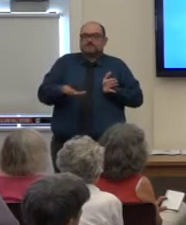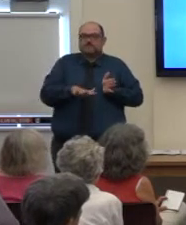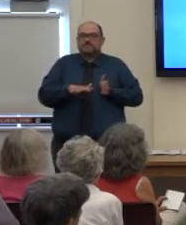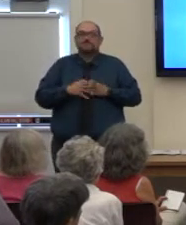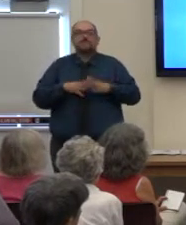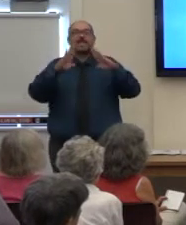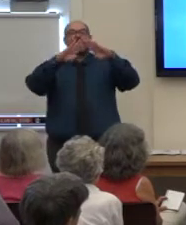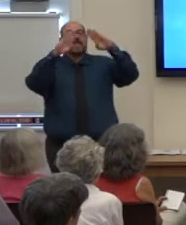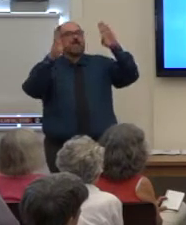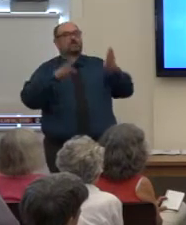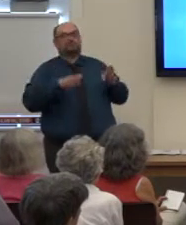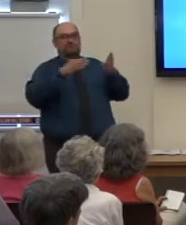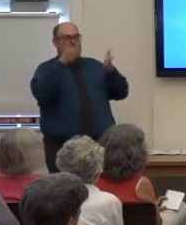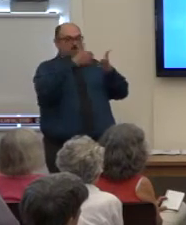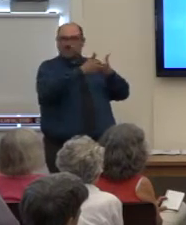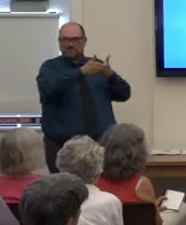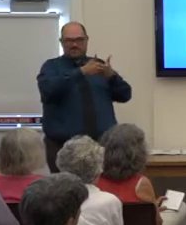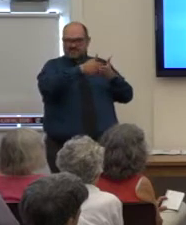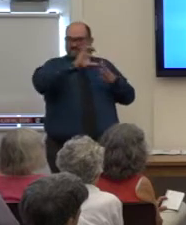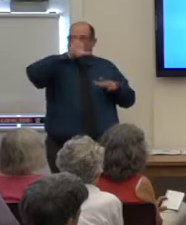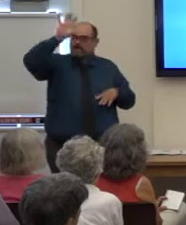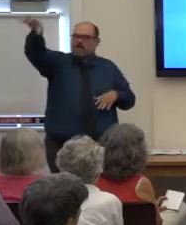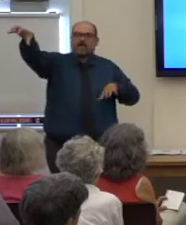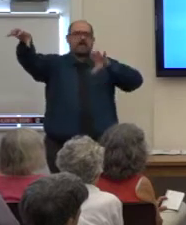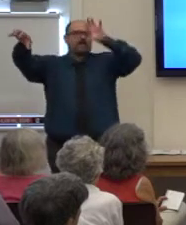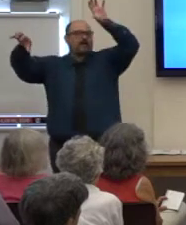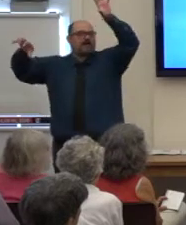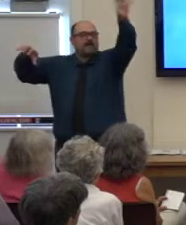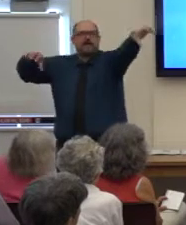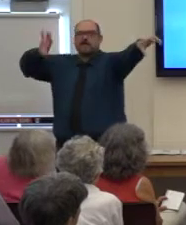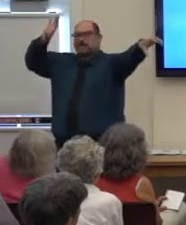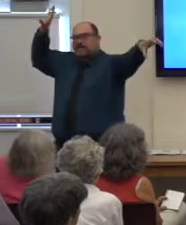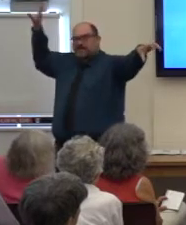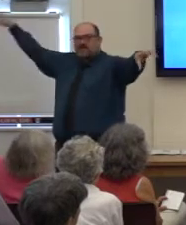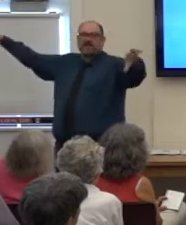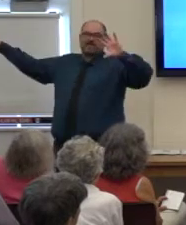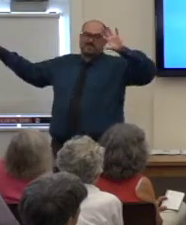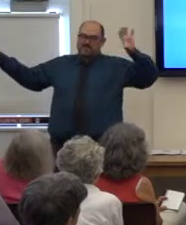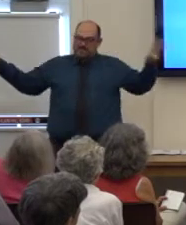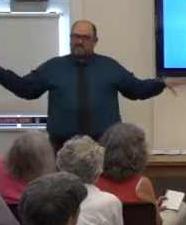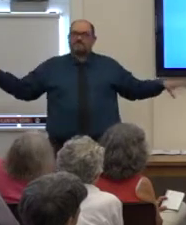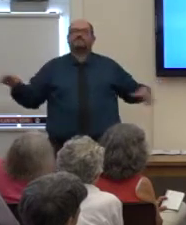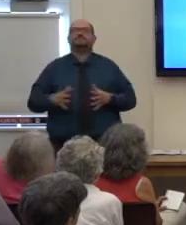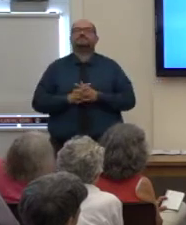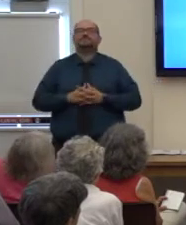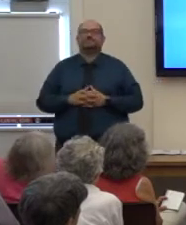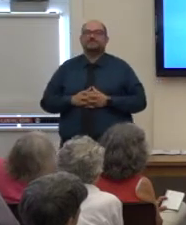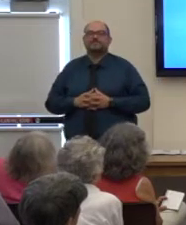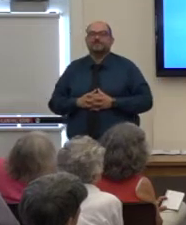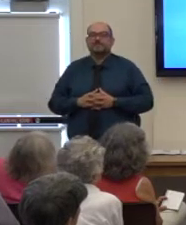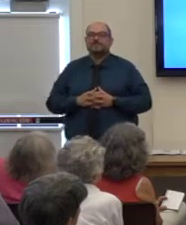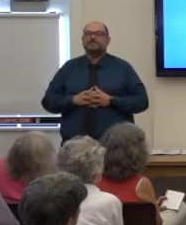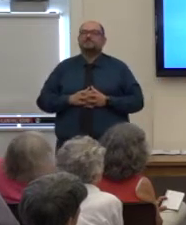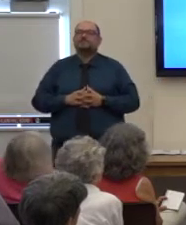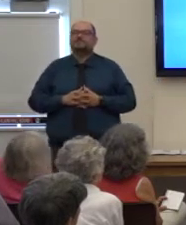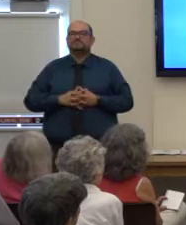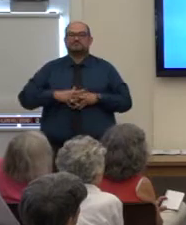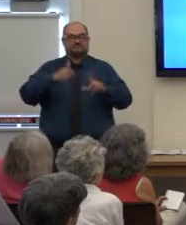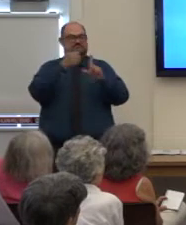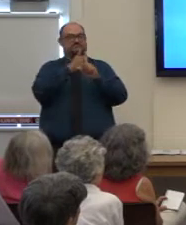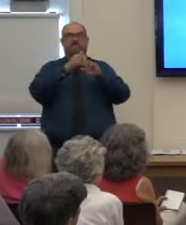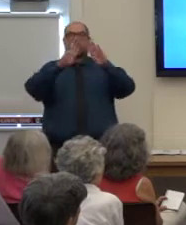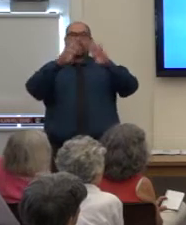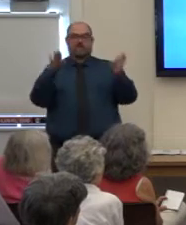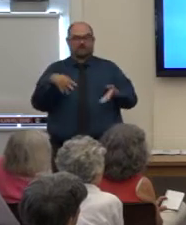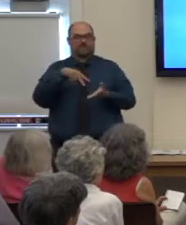another, a land where if you stood at your front door, your next nearest